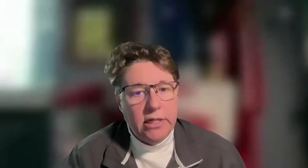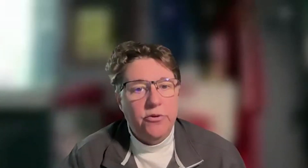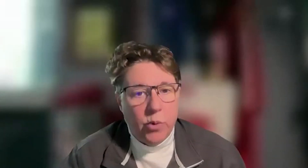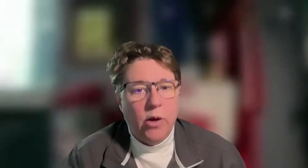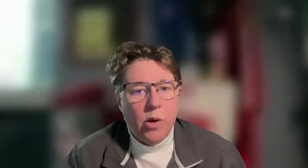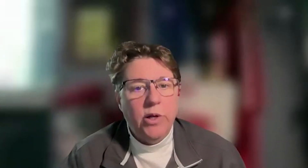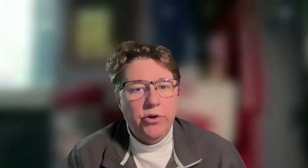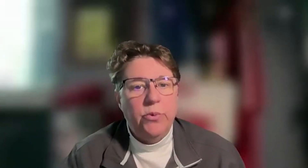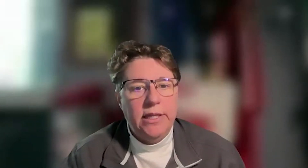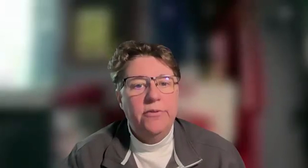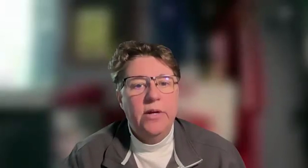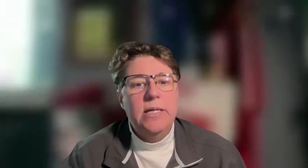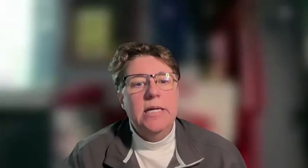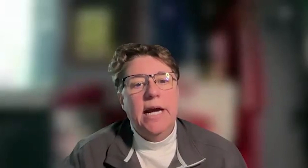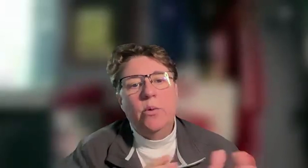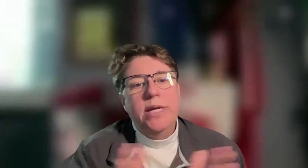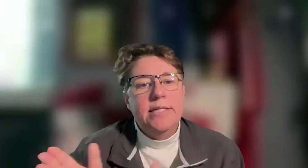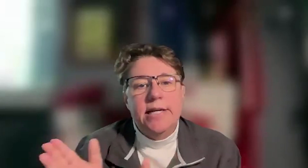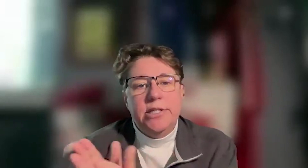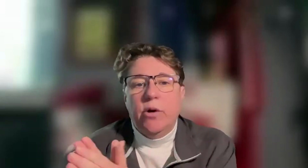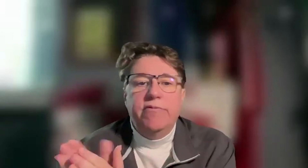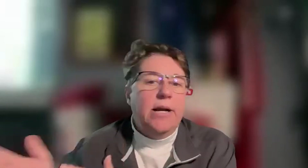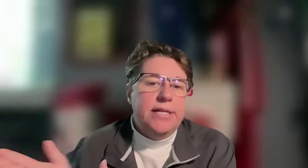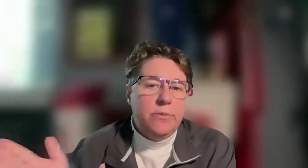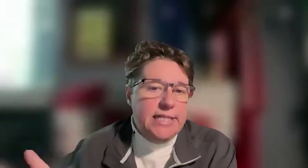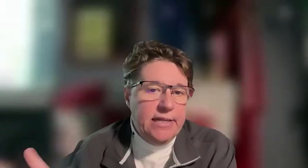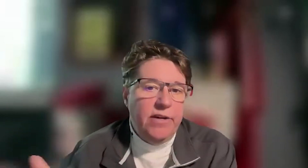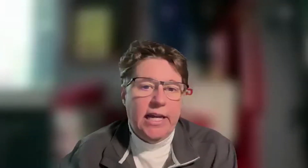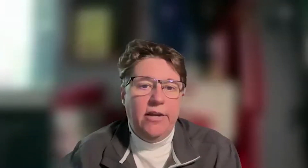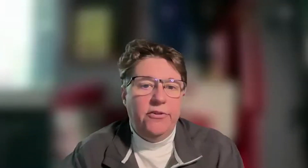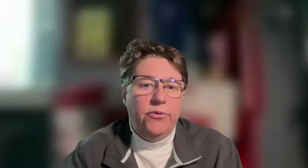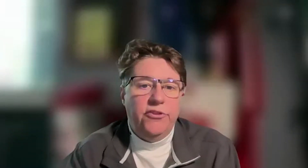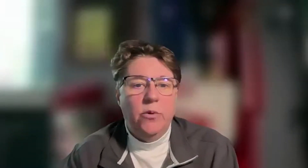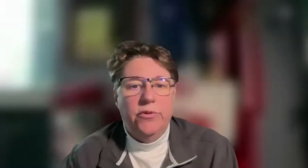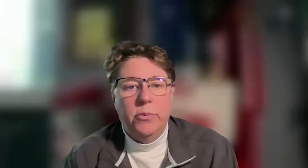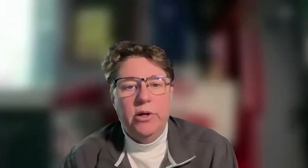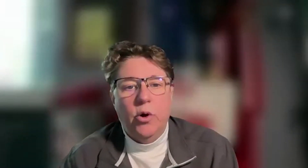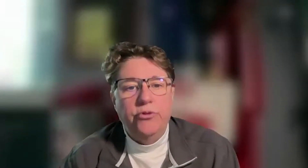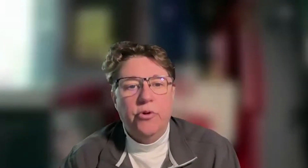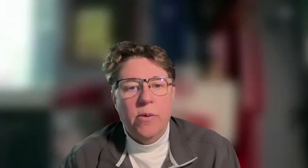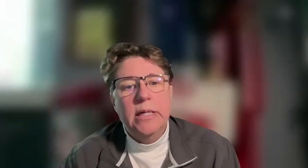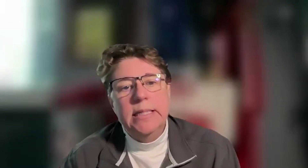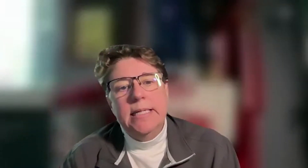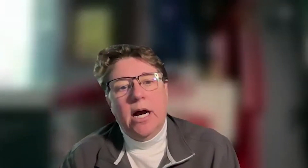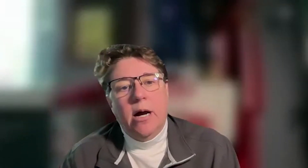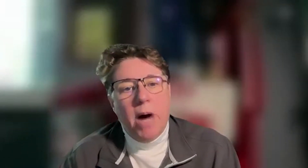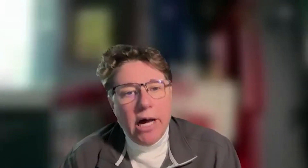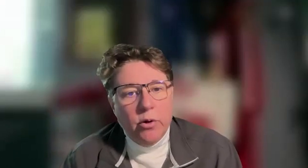people involved in it as well while we were doing this. And then we decided to go very specific into sticking with some of the